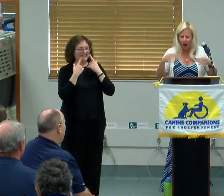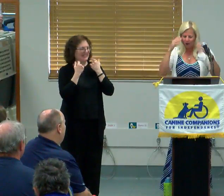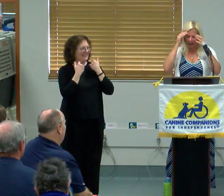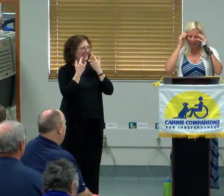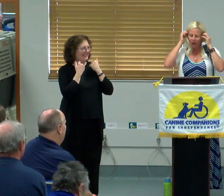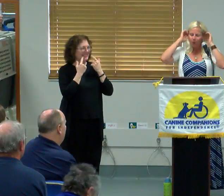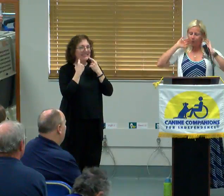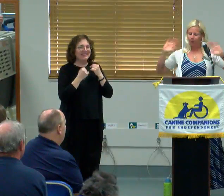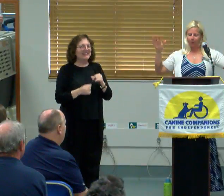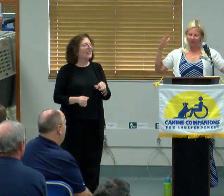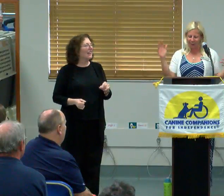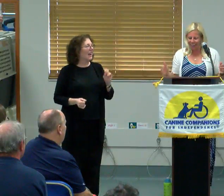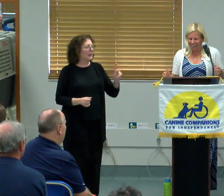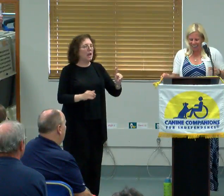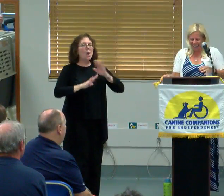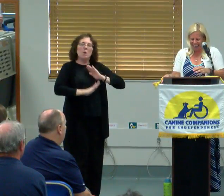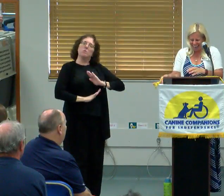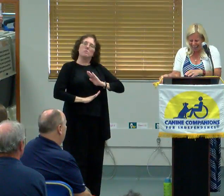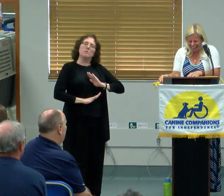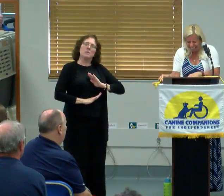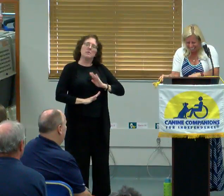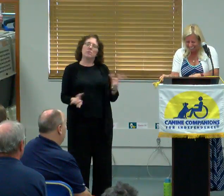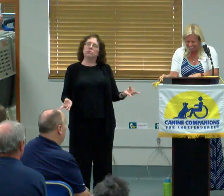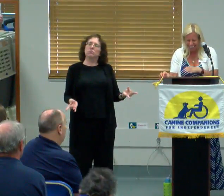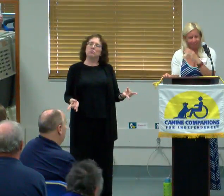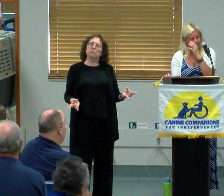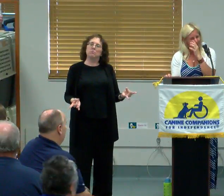Sorry. Okay. Whew.